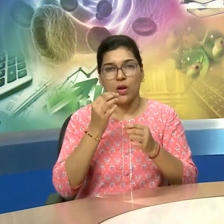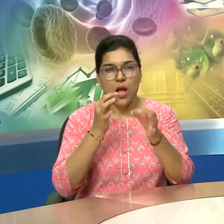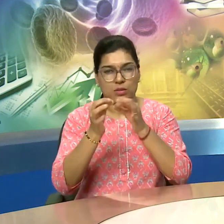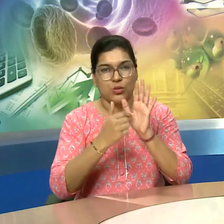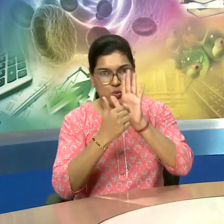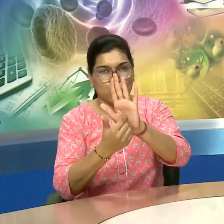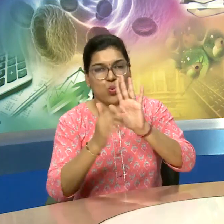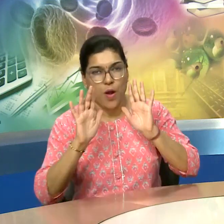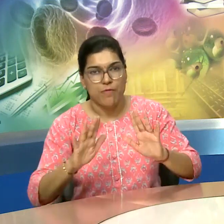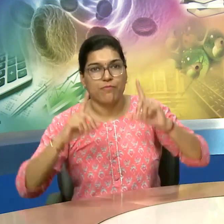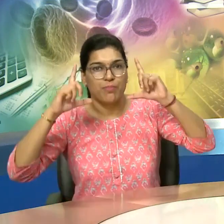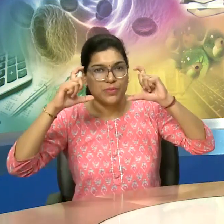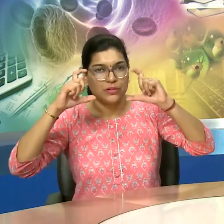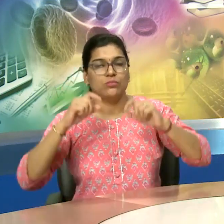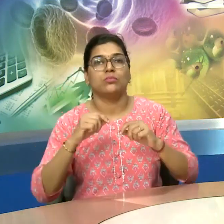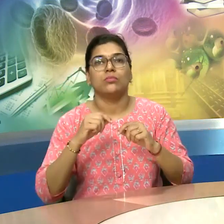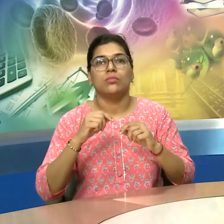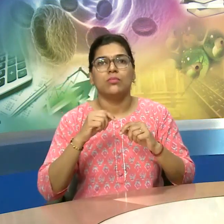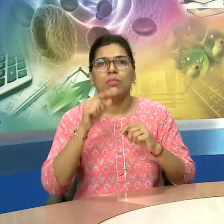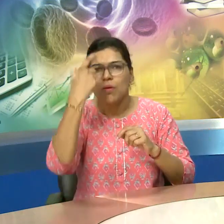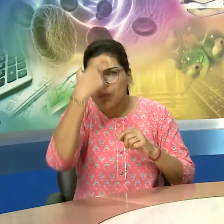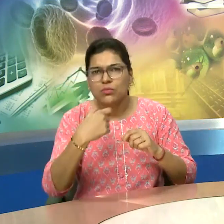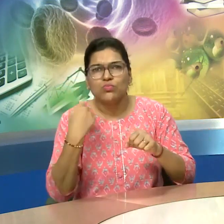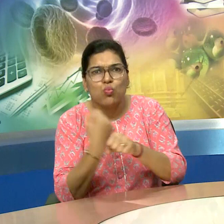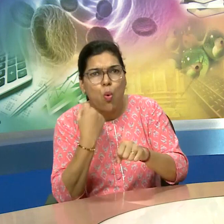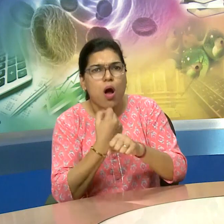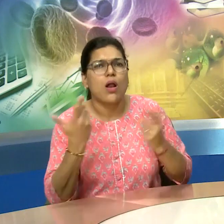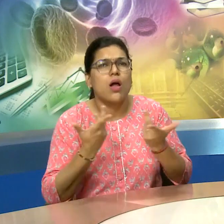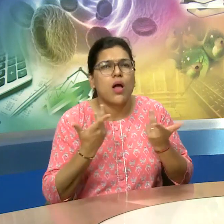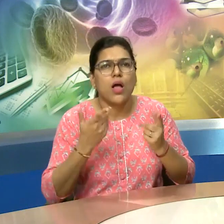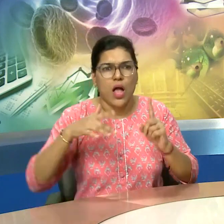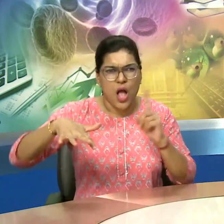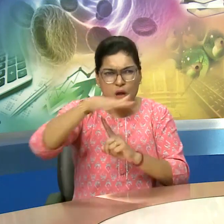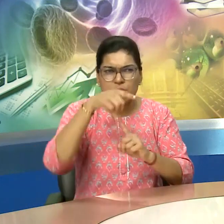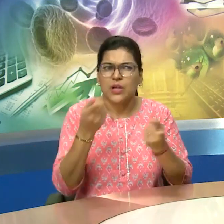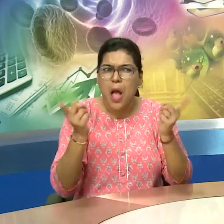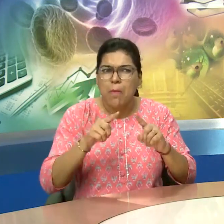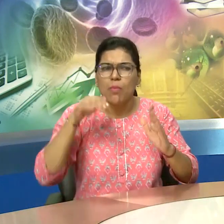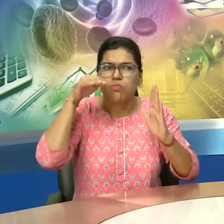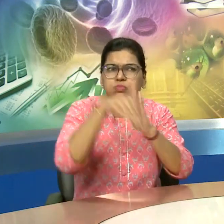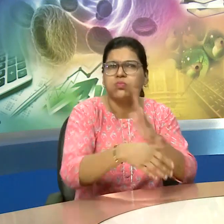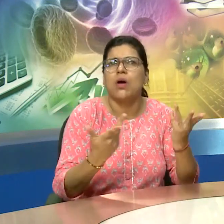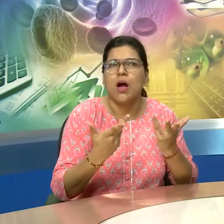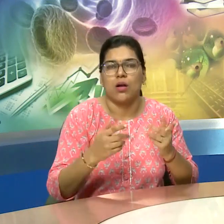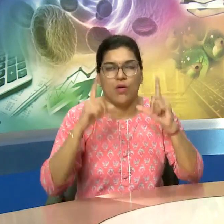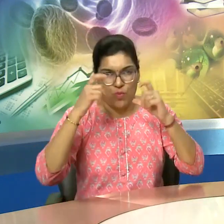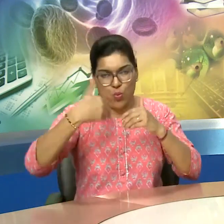will be shown with the help of images. Like there are different kinds of activities which